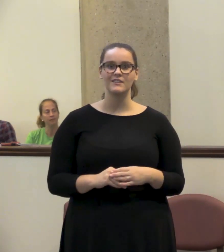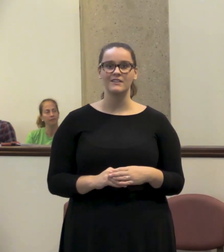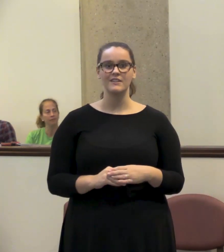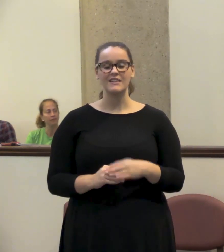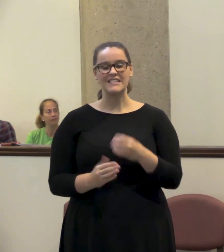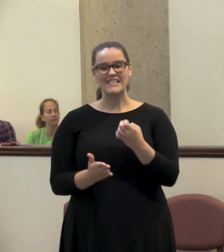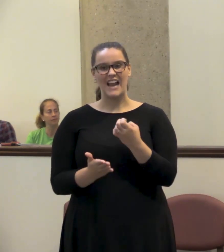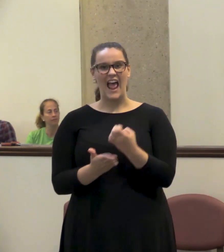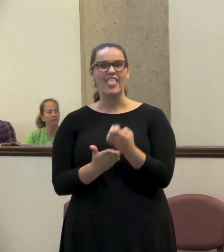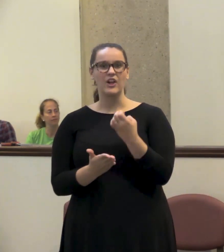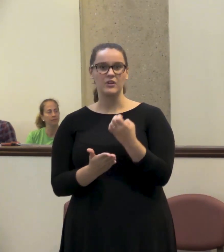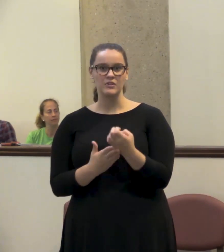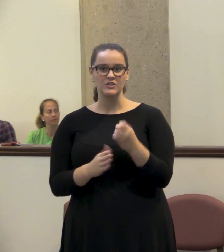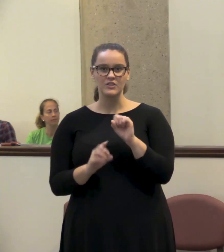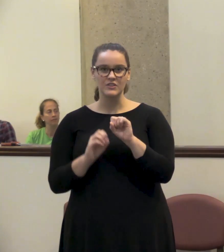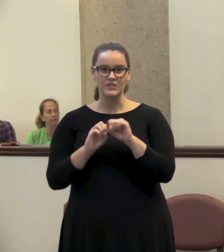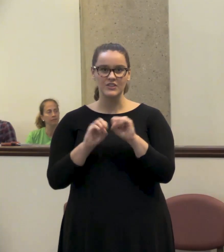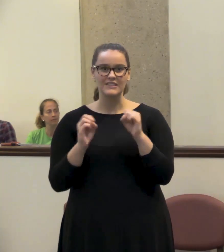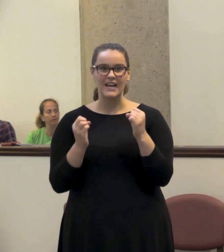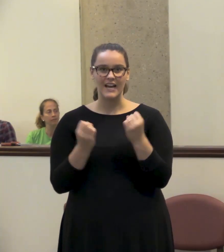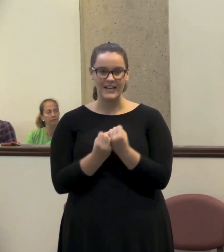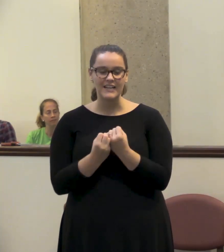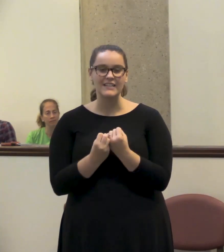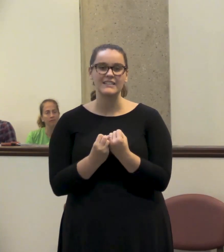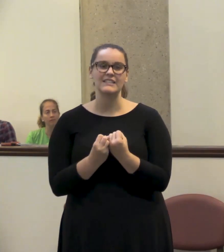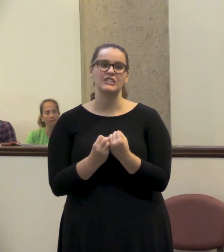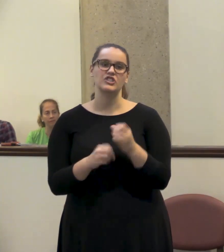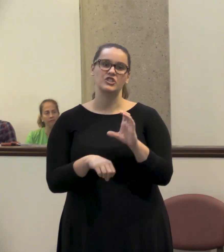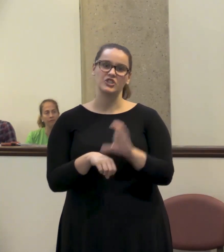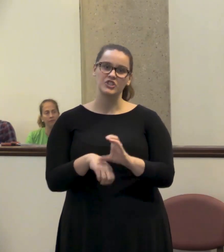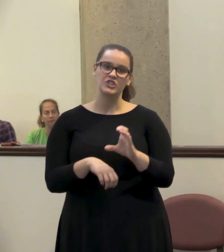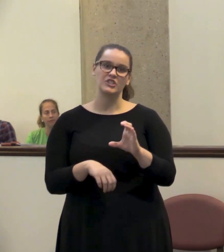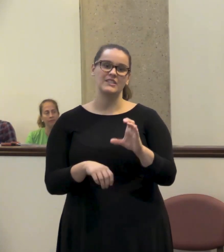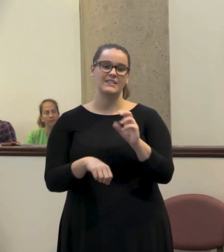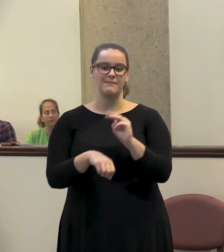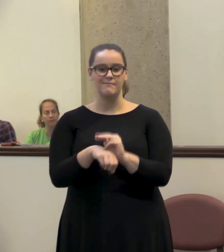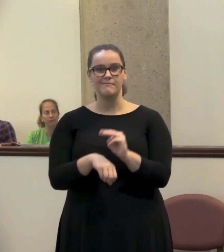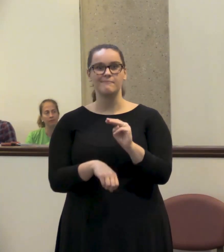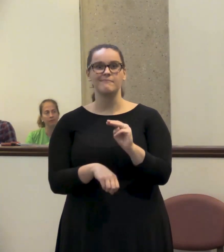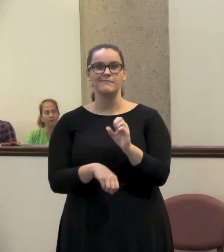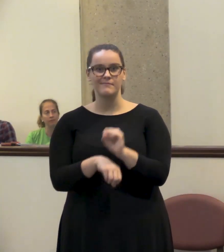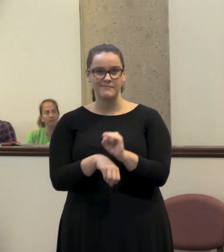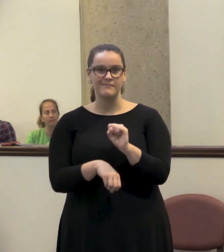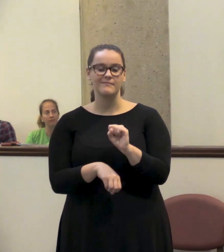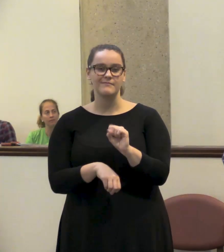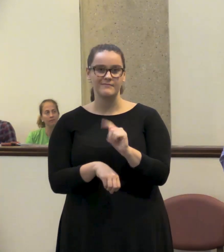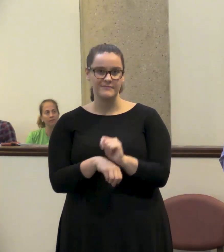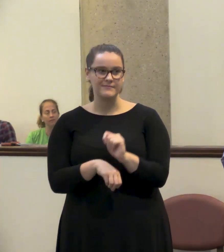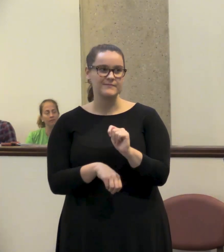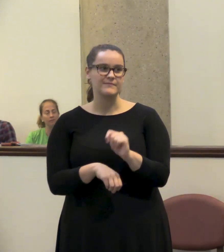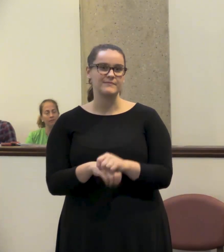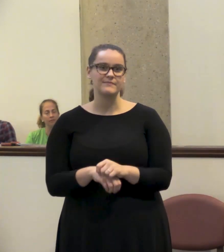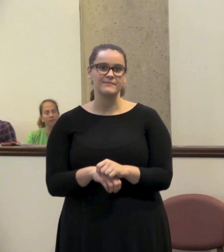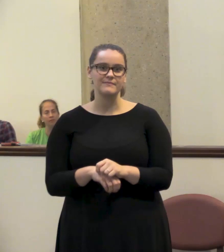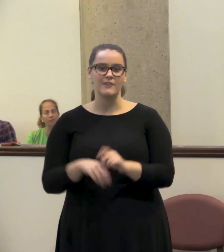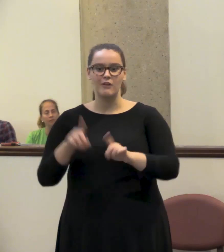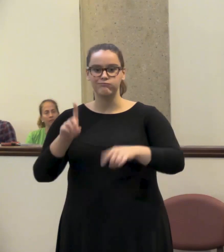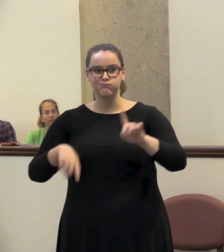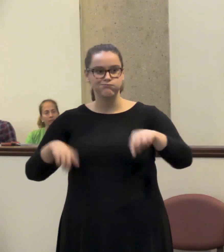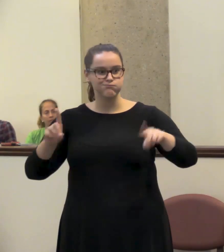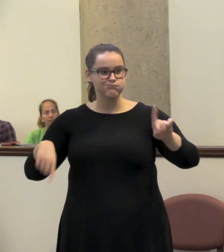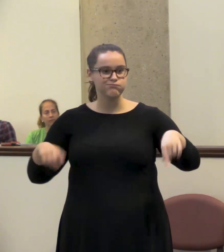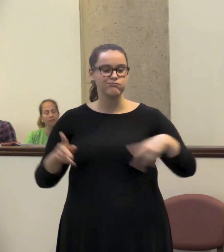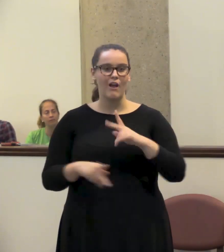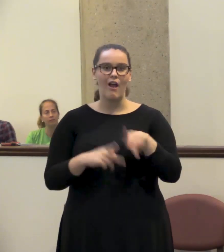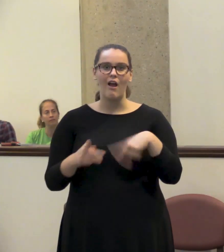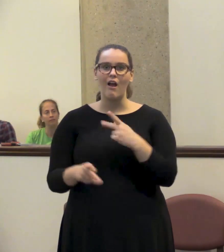ethical societies, temples, synagogues, and churches. Across our region, people of faith understand that our